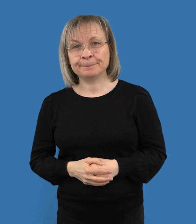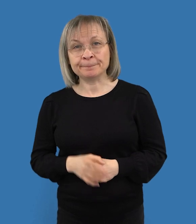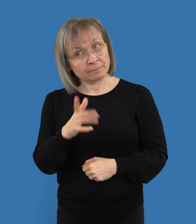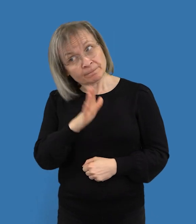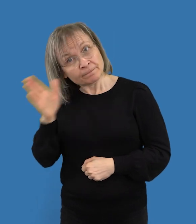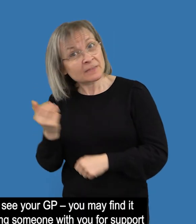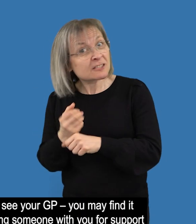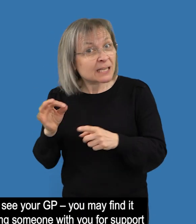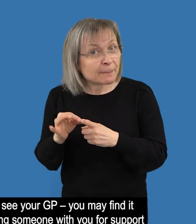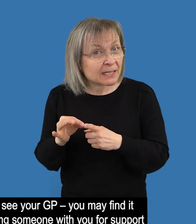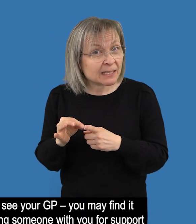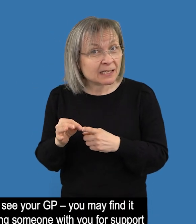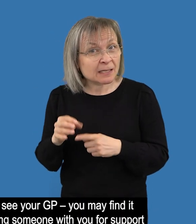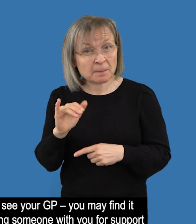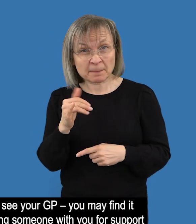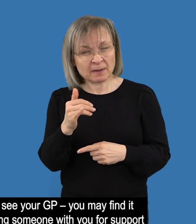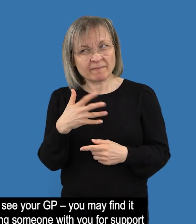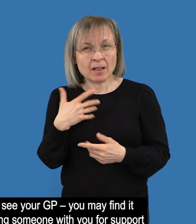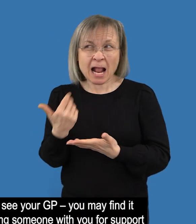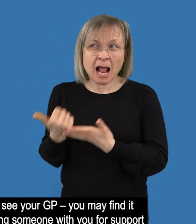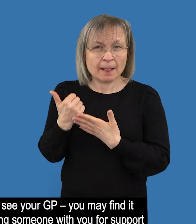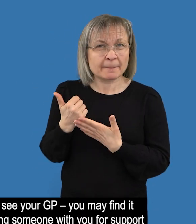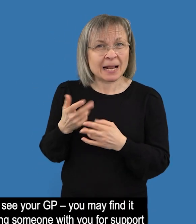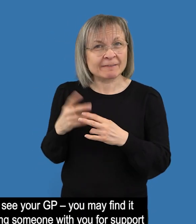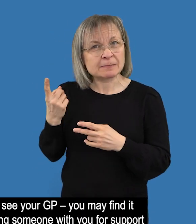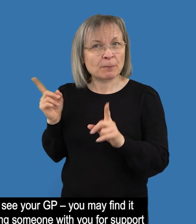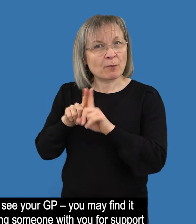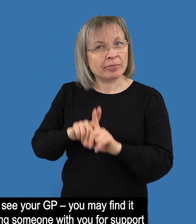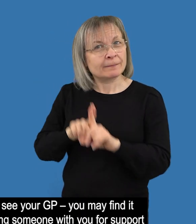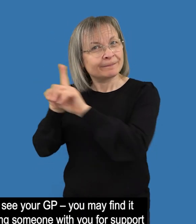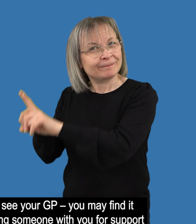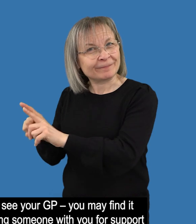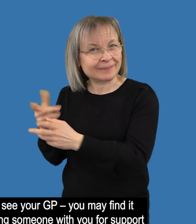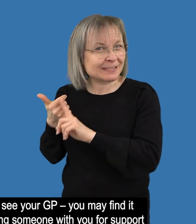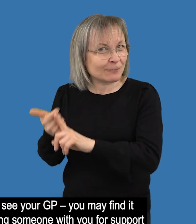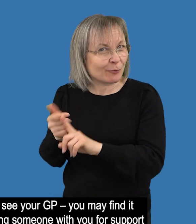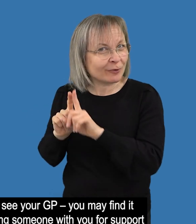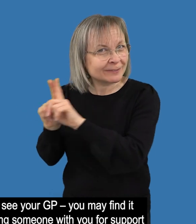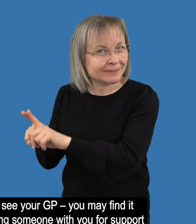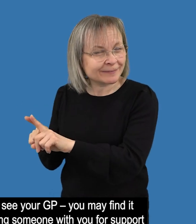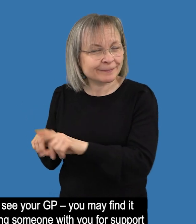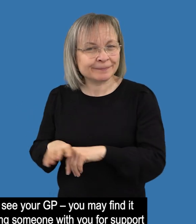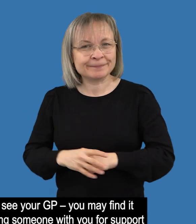teacher. Going to see your GP. You may find it helpful to bring someone with you for